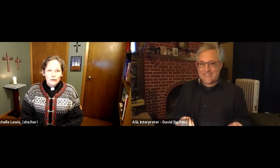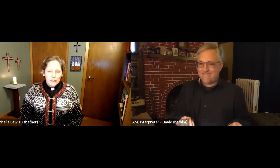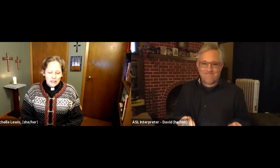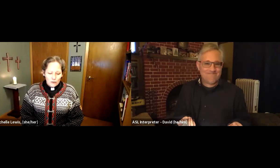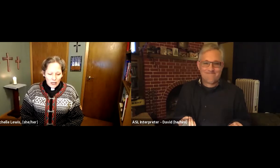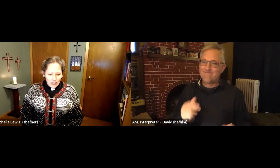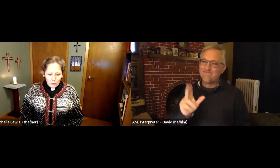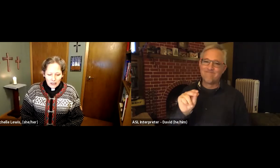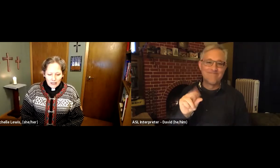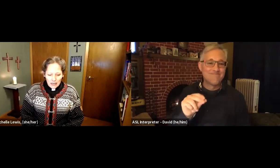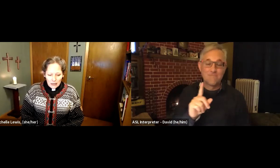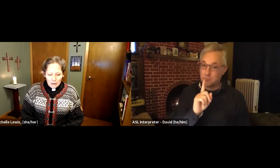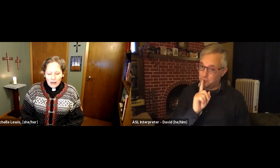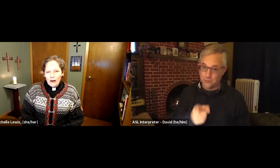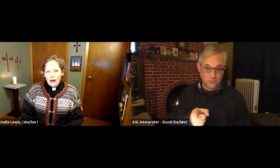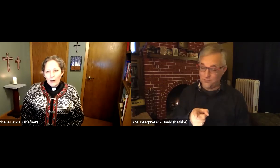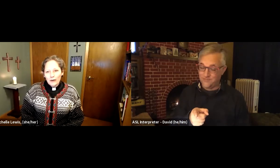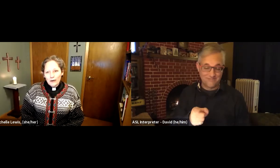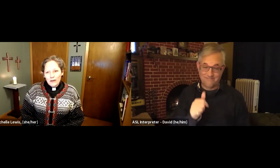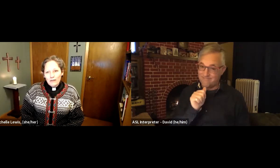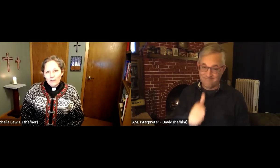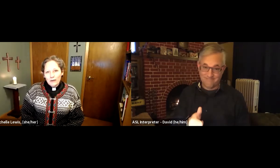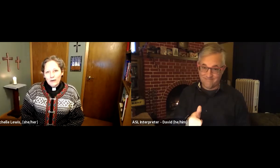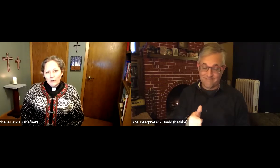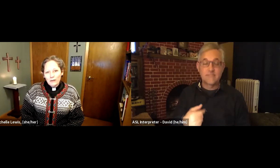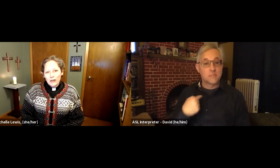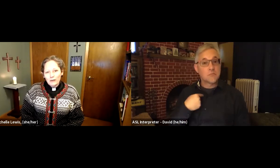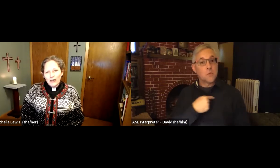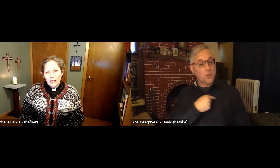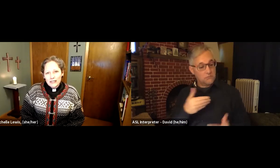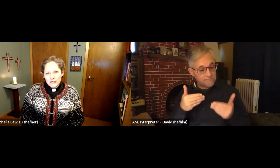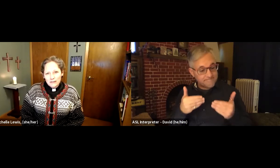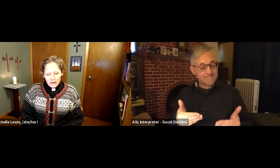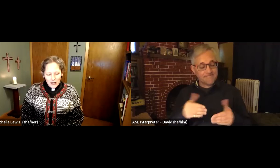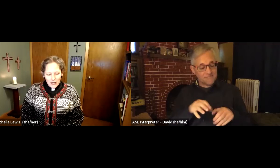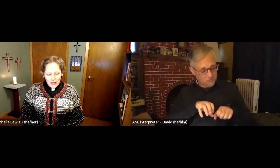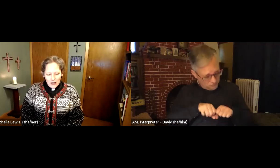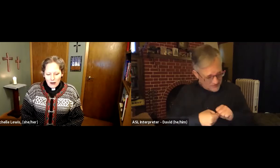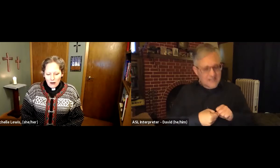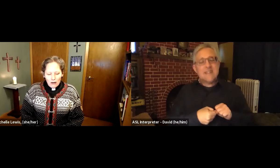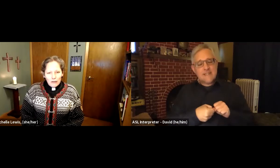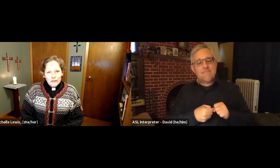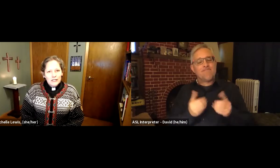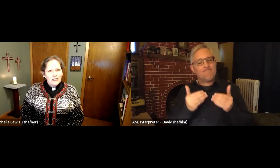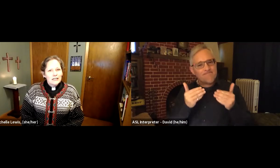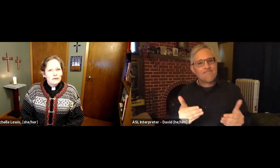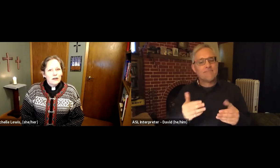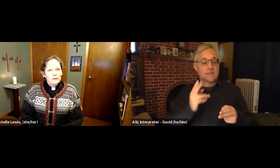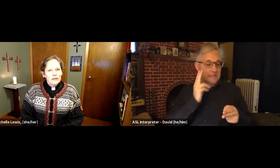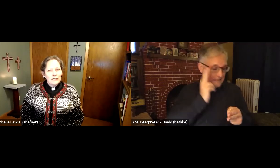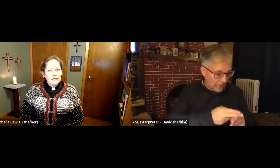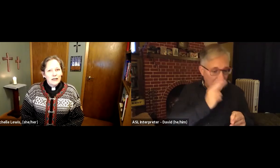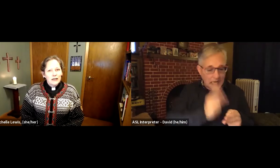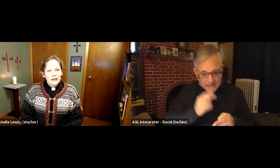But the truth is, when we name our grief, when we identify all those things we